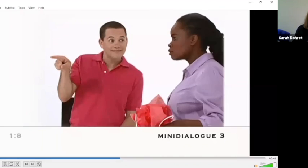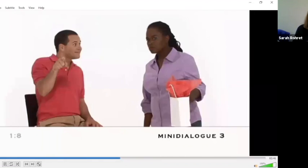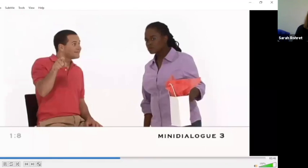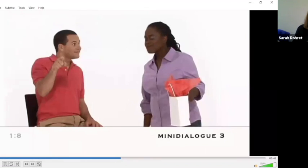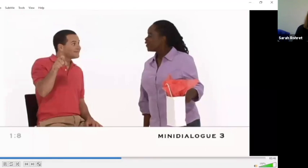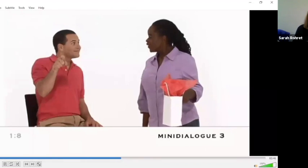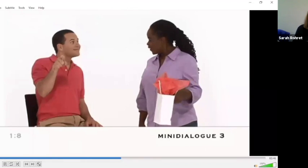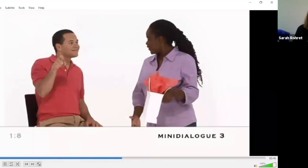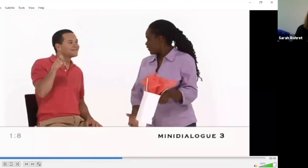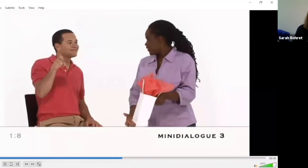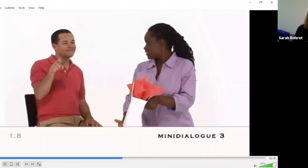Yellow hair. Yep.